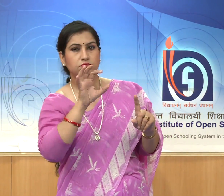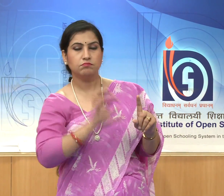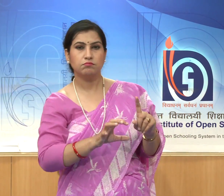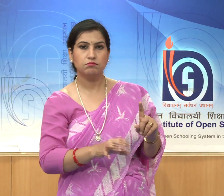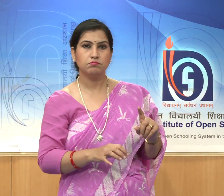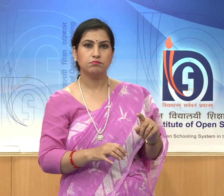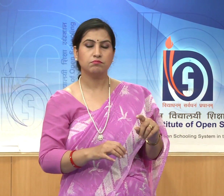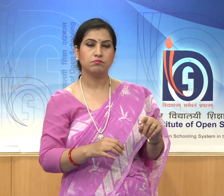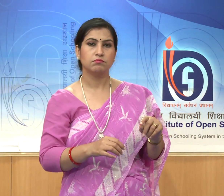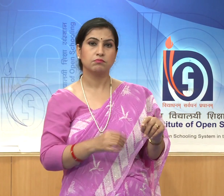of format